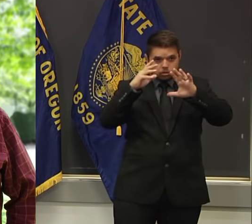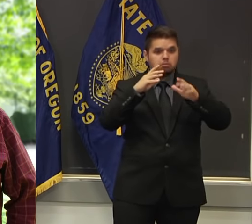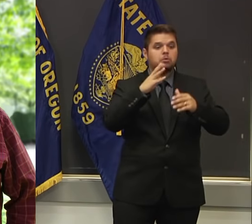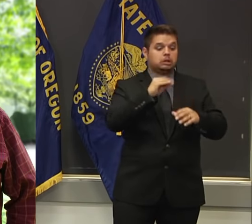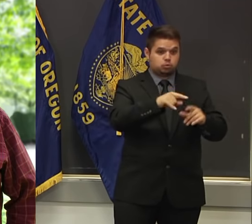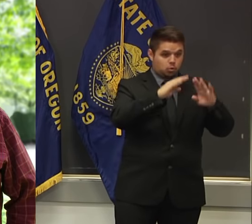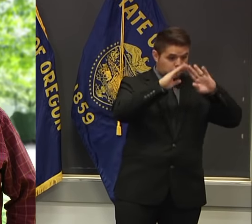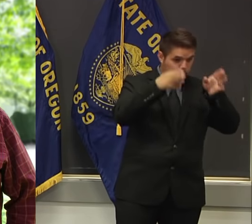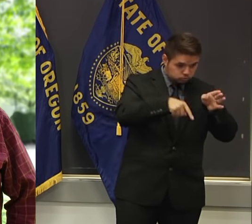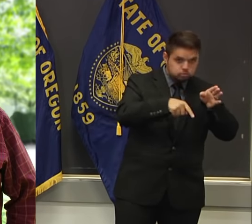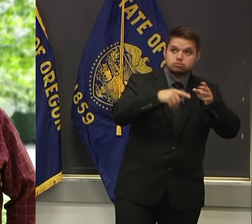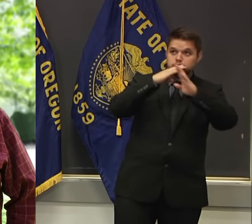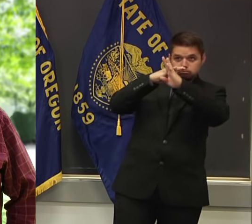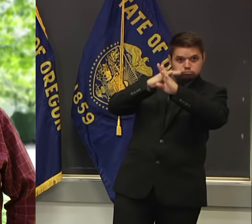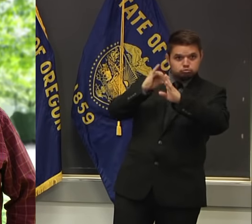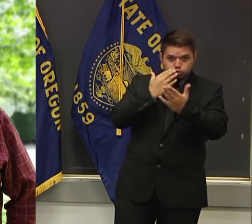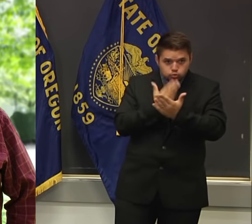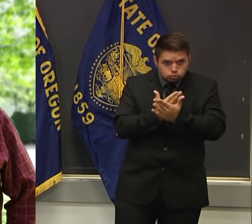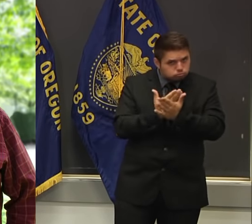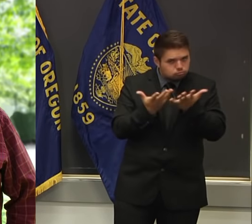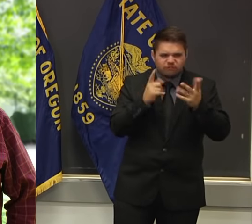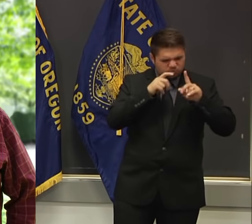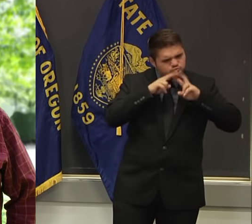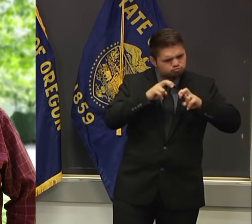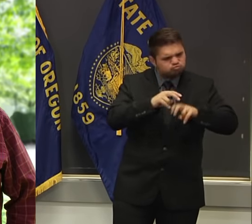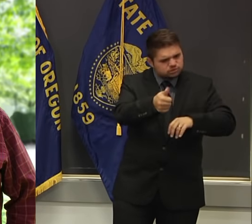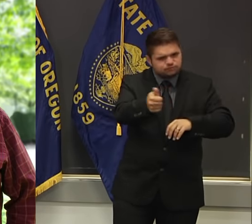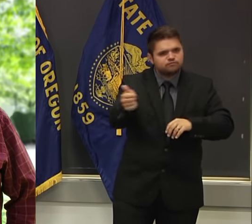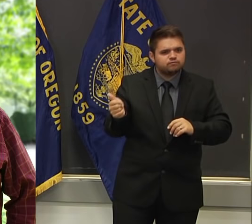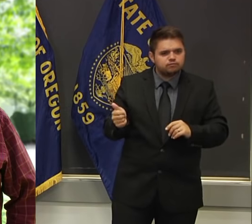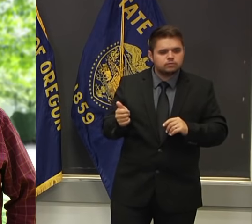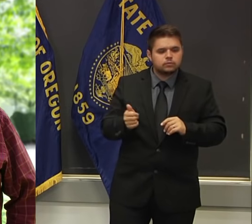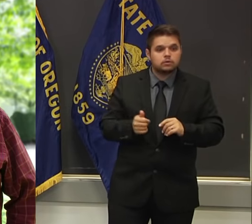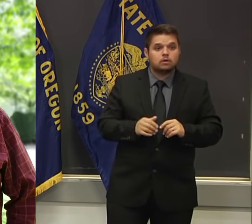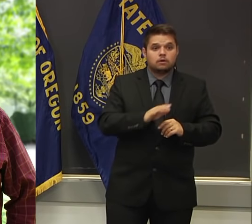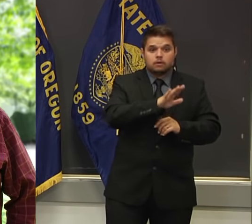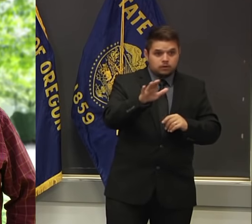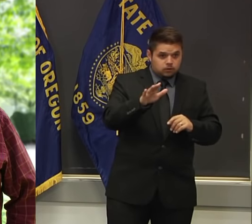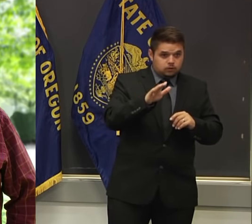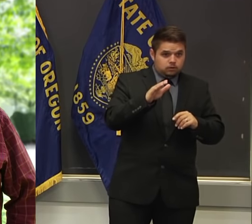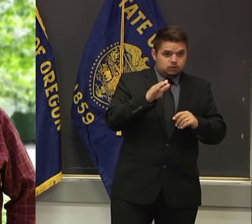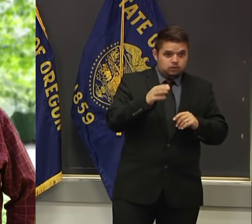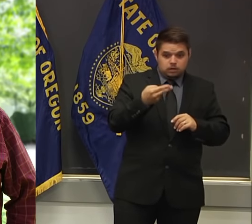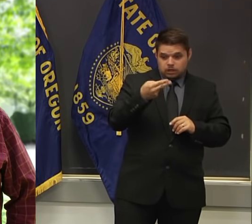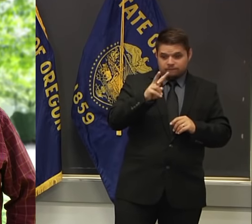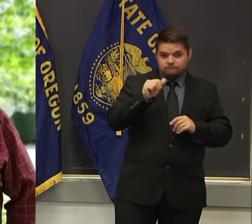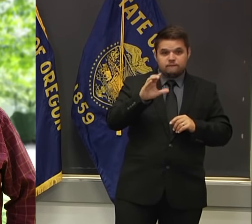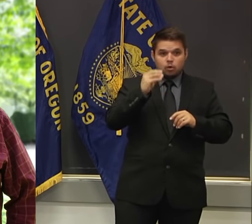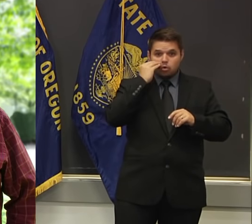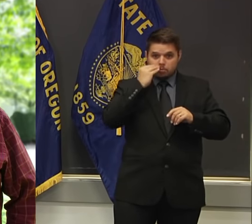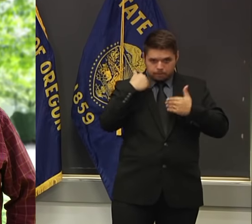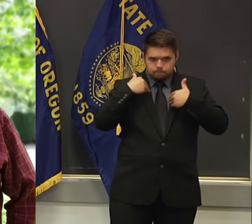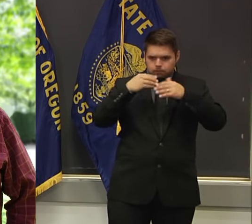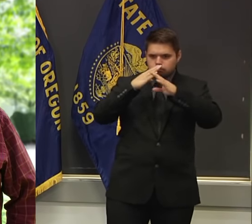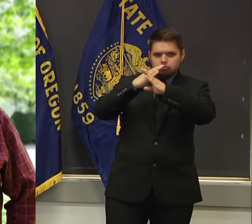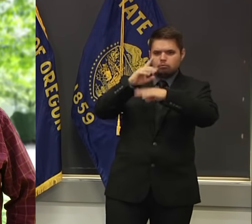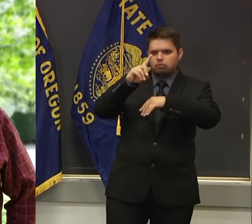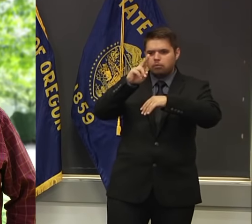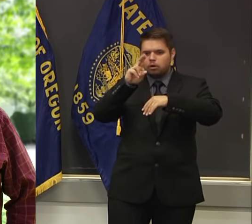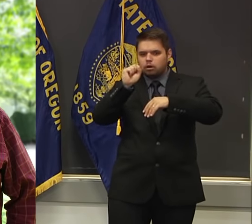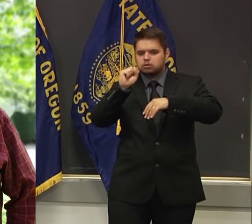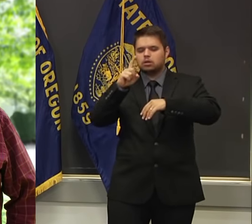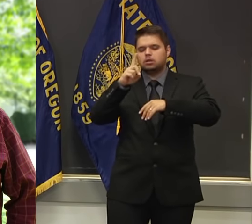answer. If you've got a good HVAC system with good filtration, even in orange, you probably have a lot